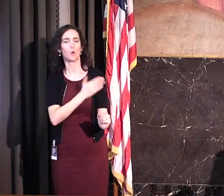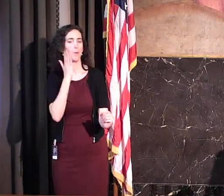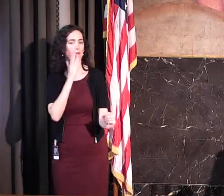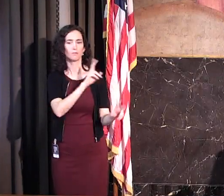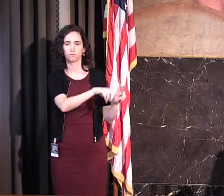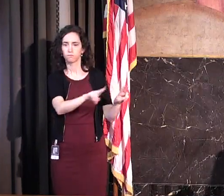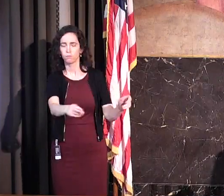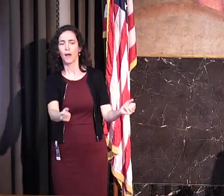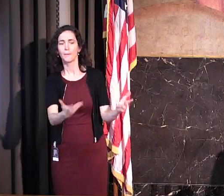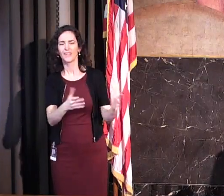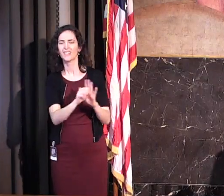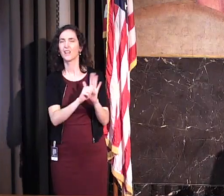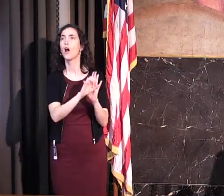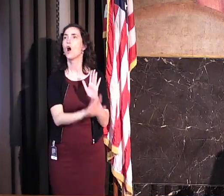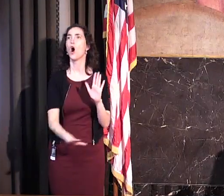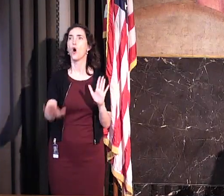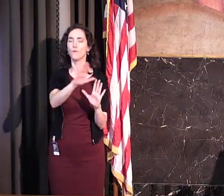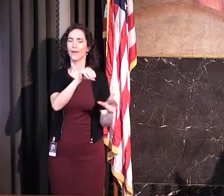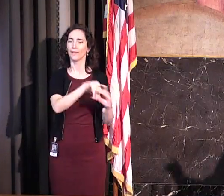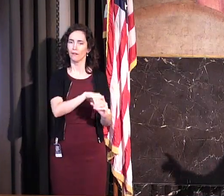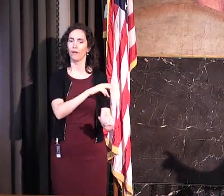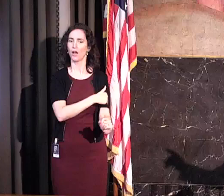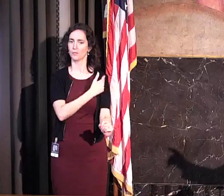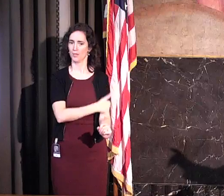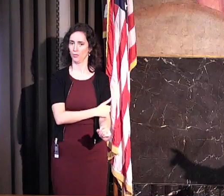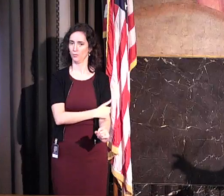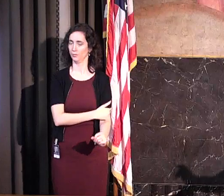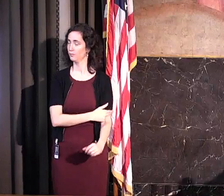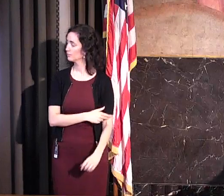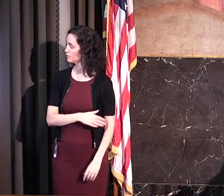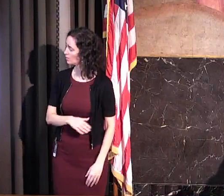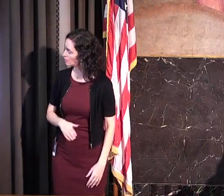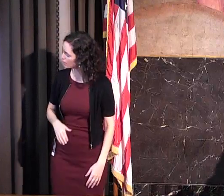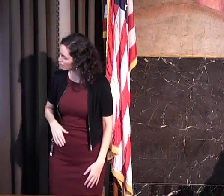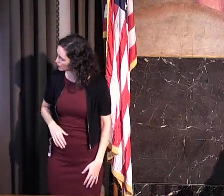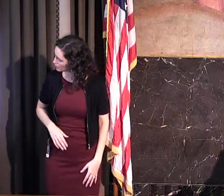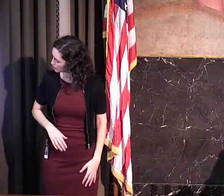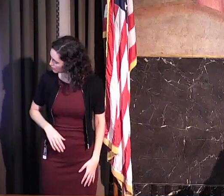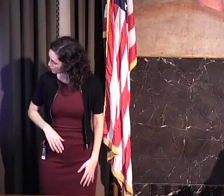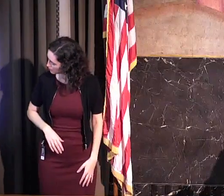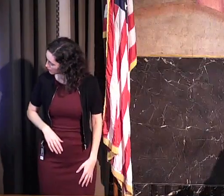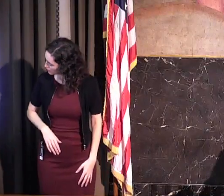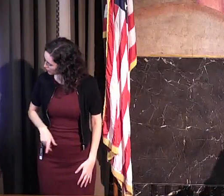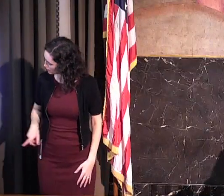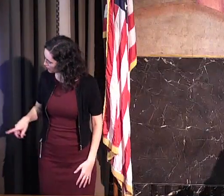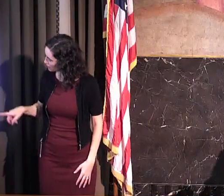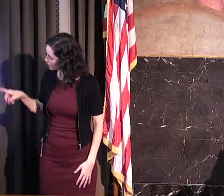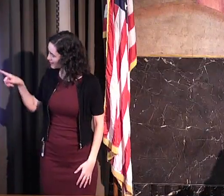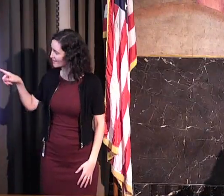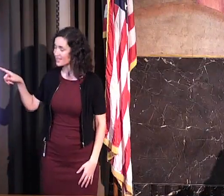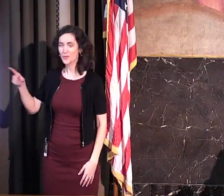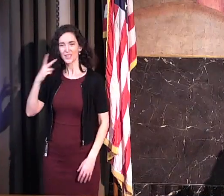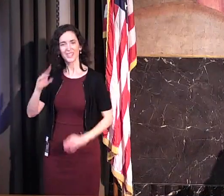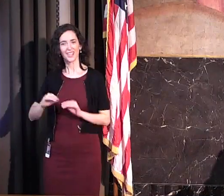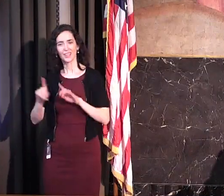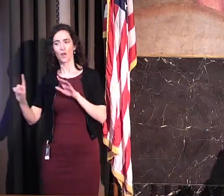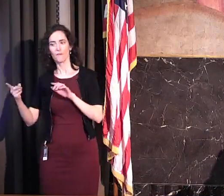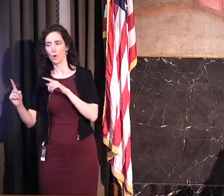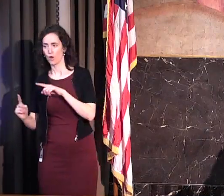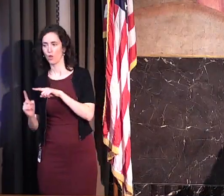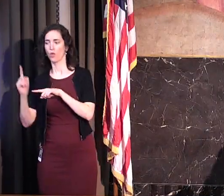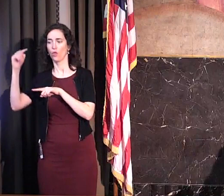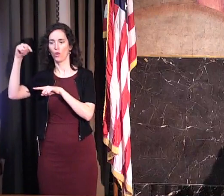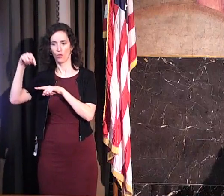inpatient across the state. On the top right of there, you'll see clearly the first surge, the second surge, the